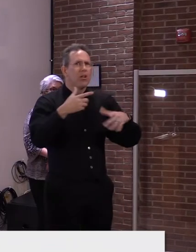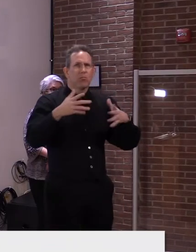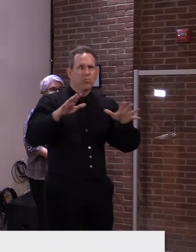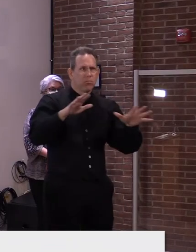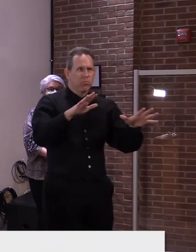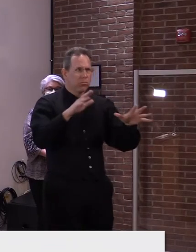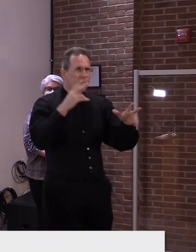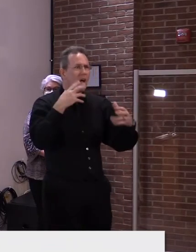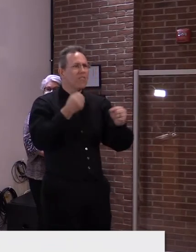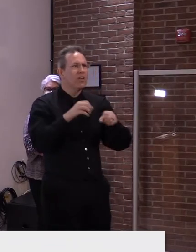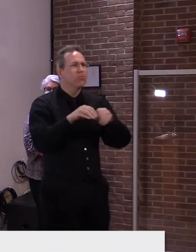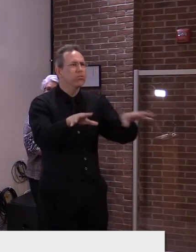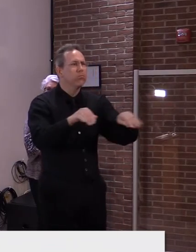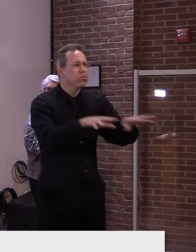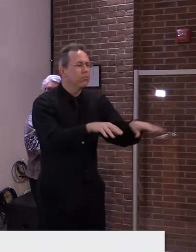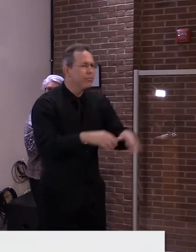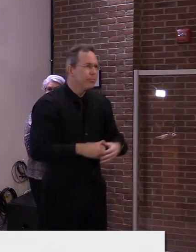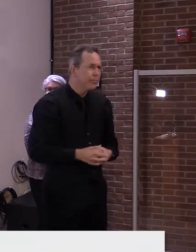Yeah, I think that's a big help.